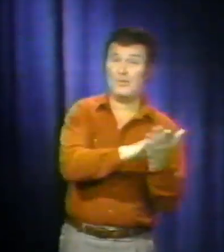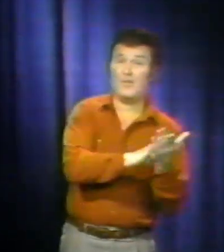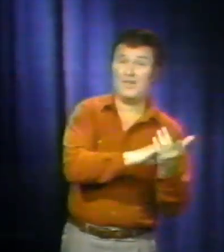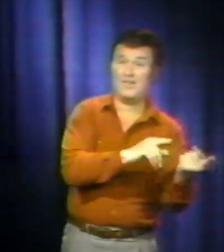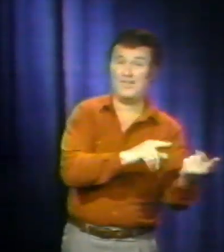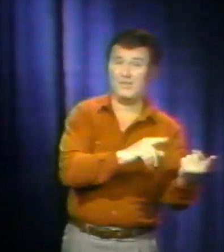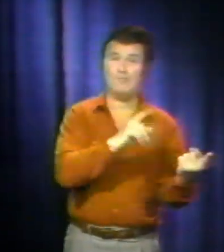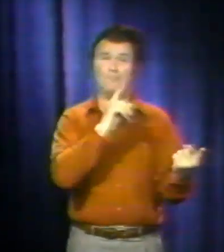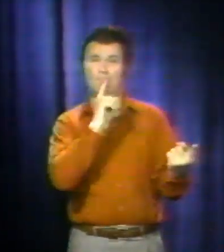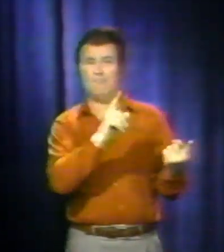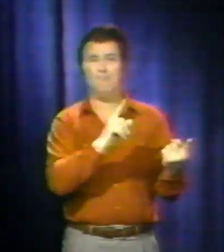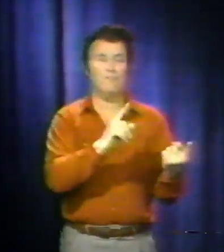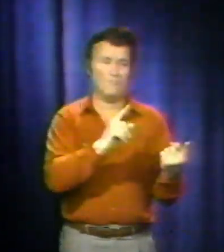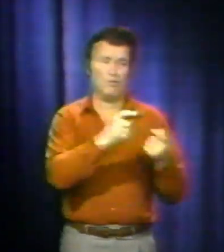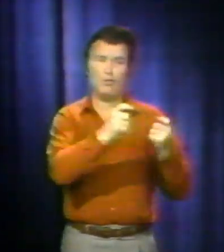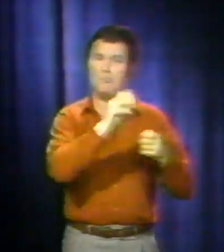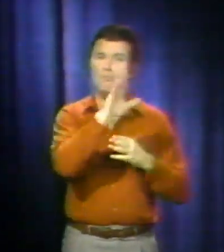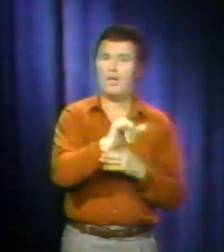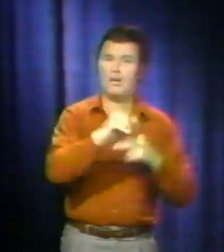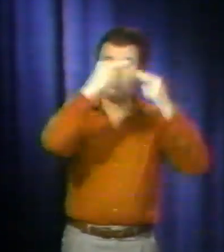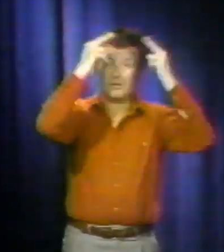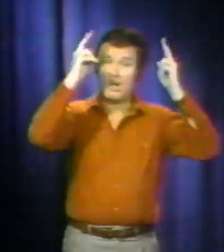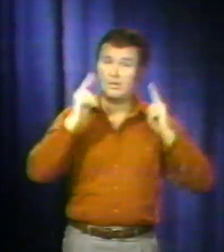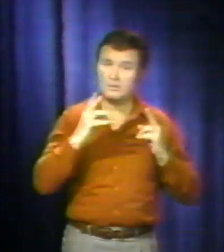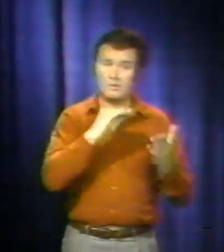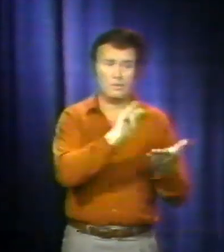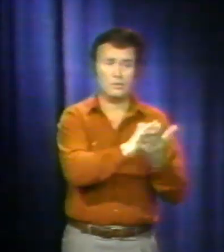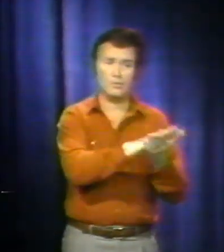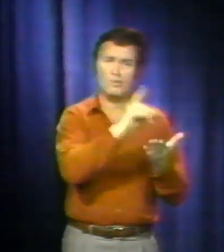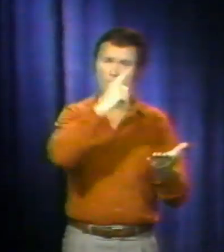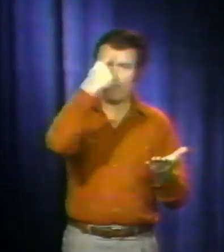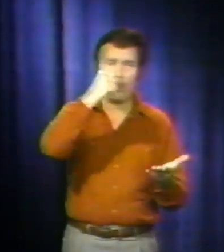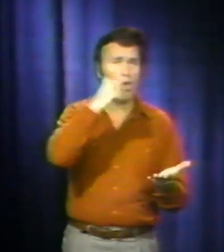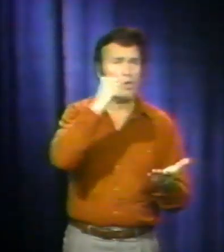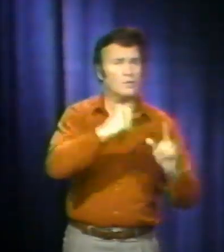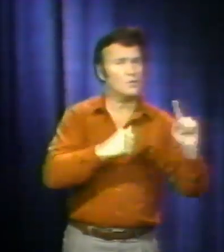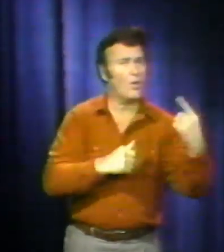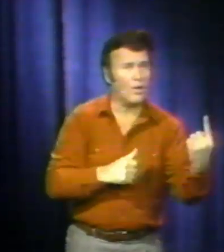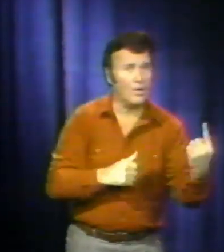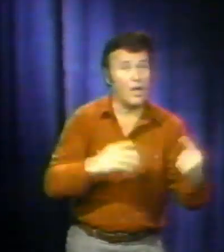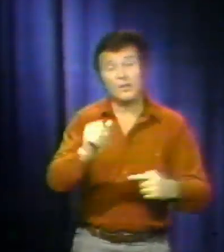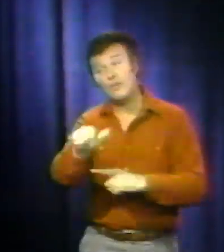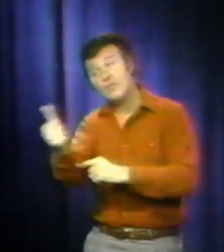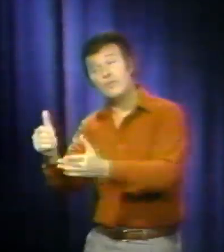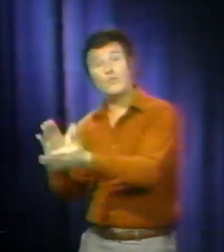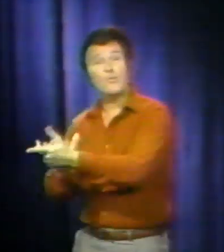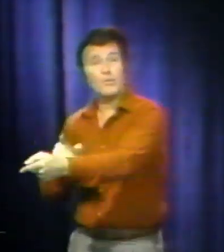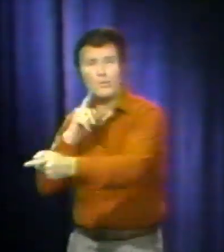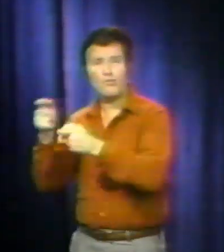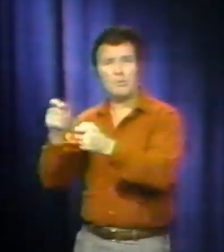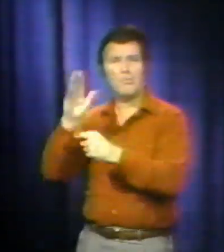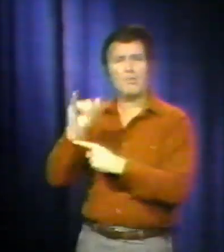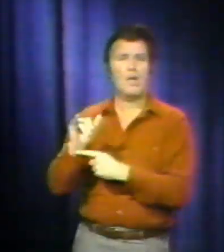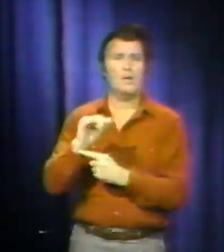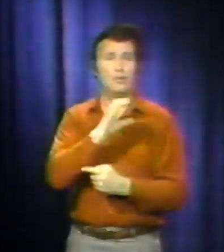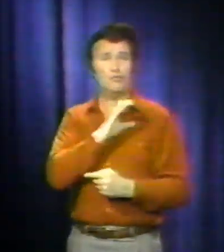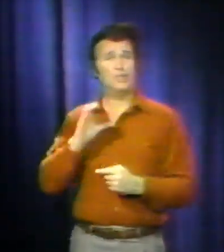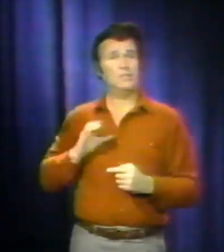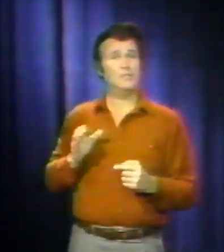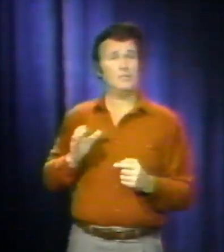well, the one school was run by nuns. That school was for girls only. The other school was run